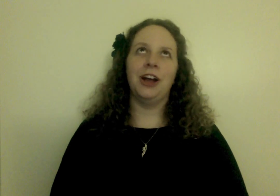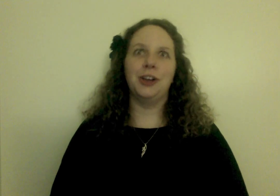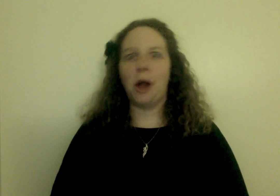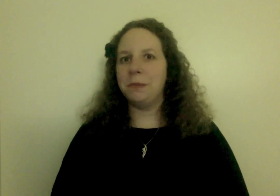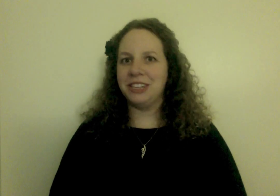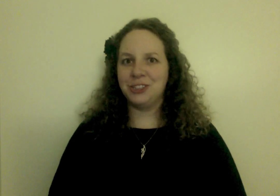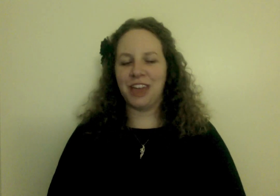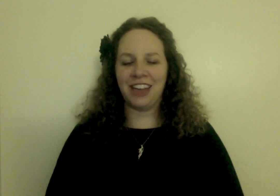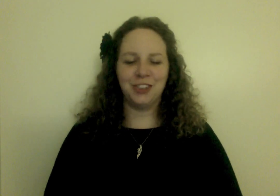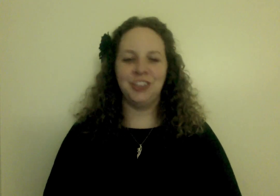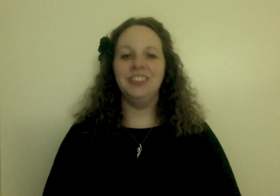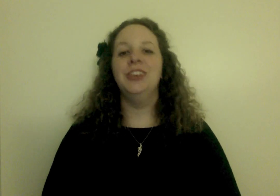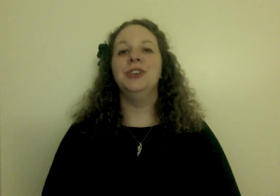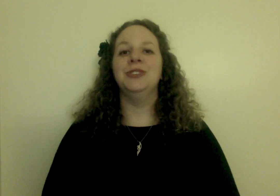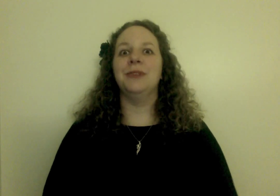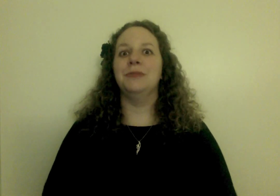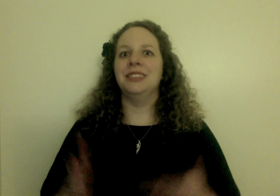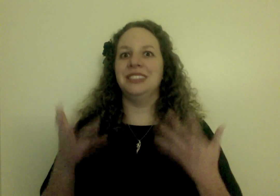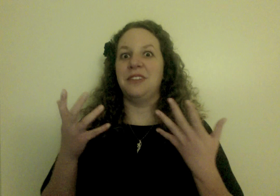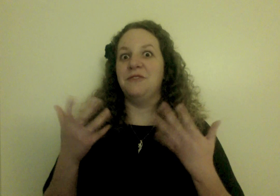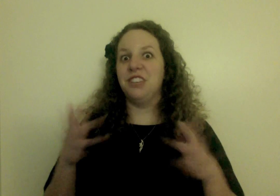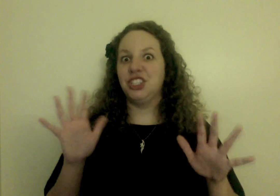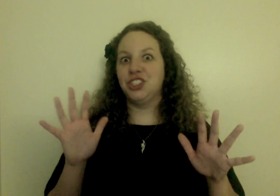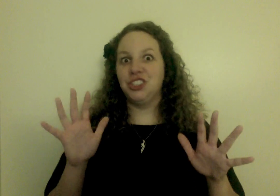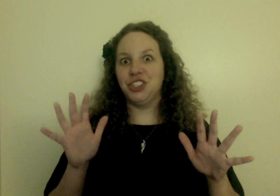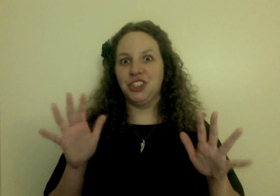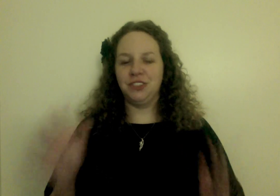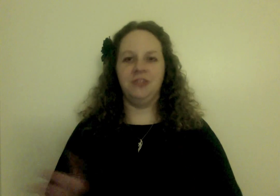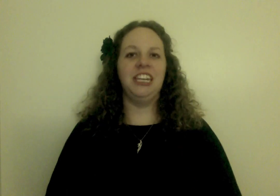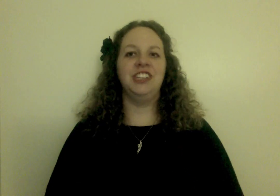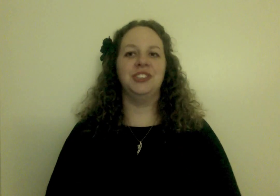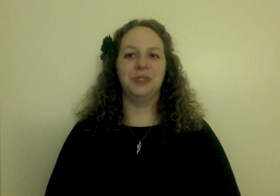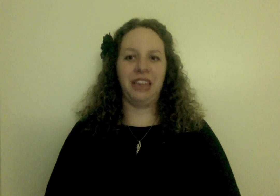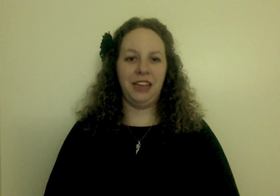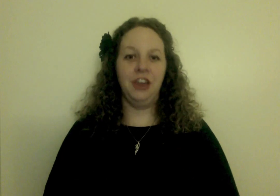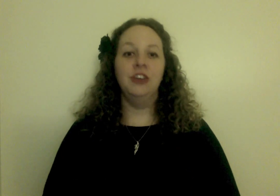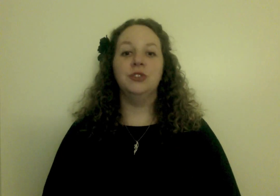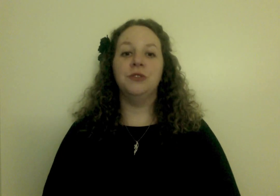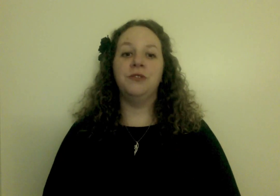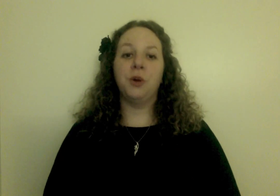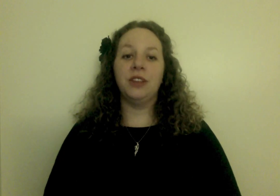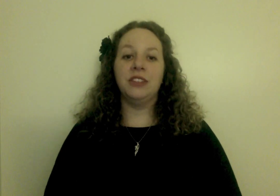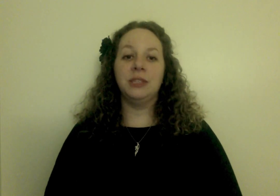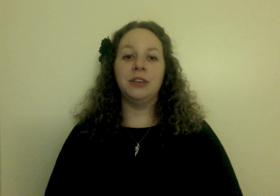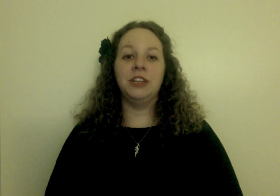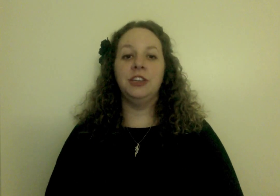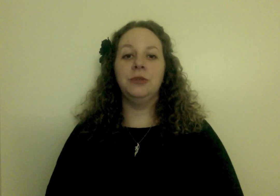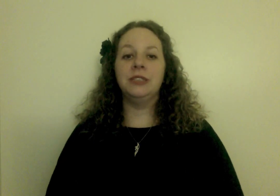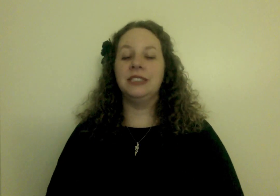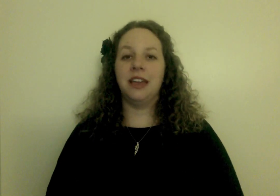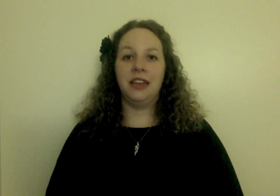accomplished action. So that will be the sign. Fish. Finish. Okay. So for this one, you will sign.